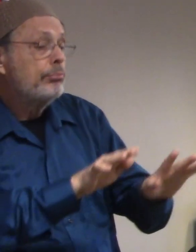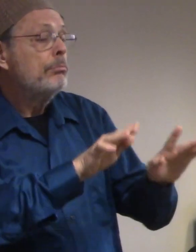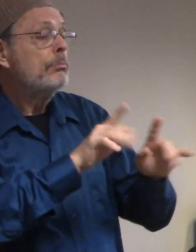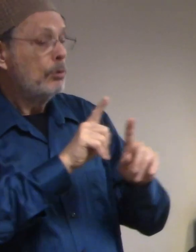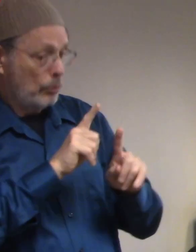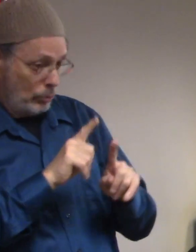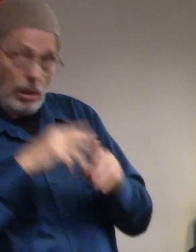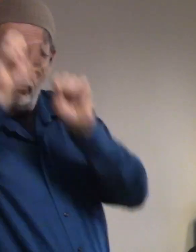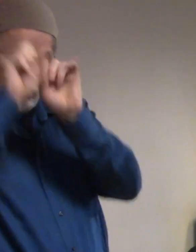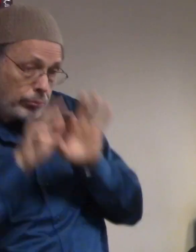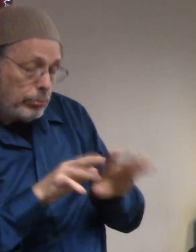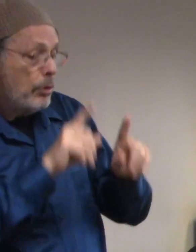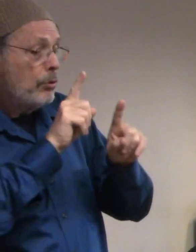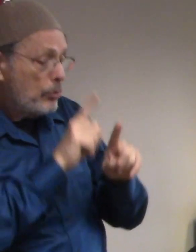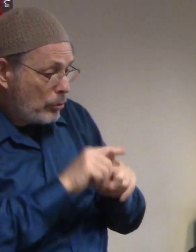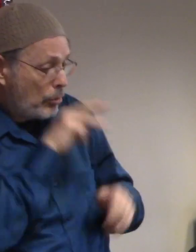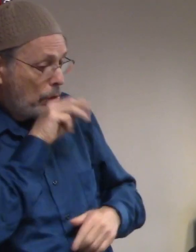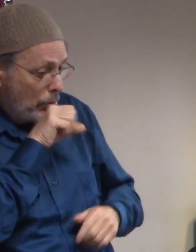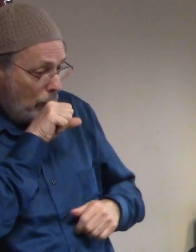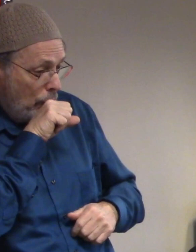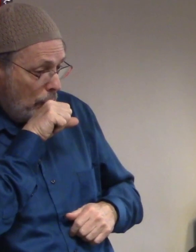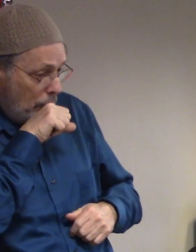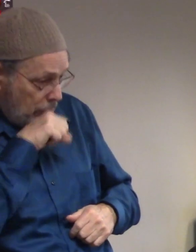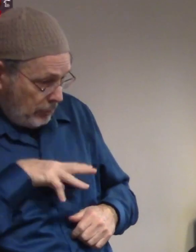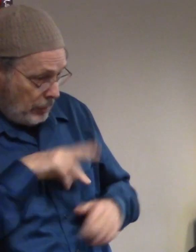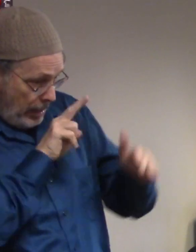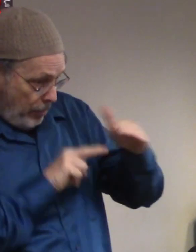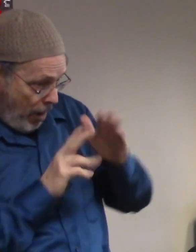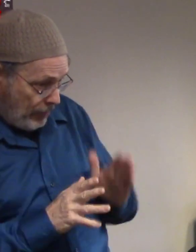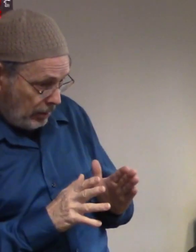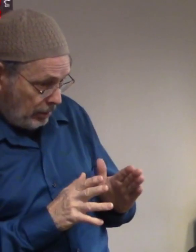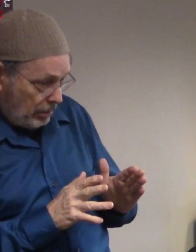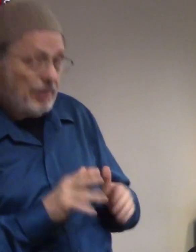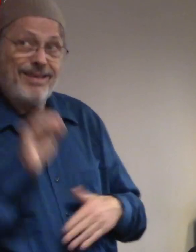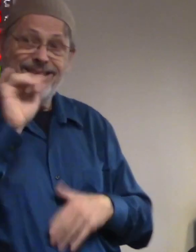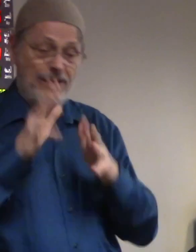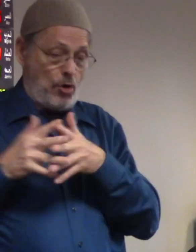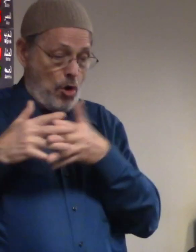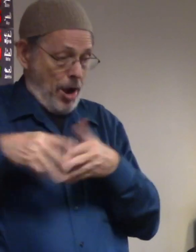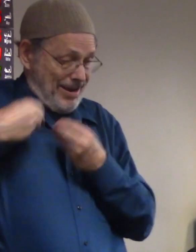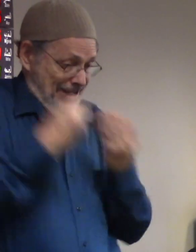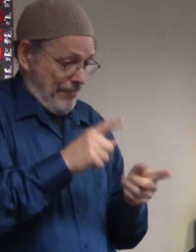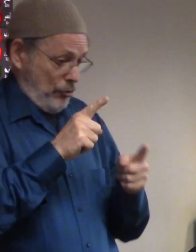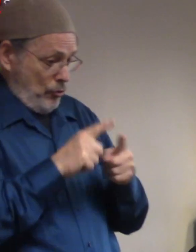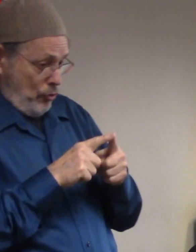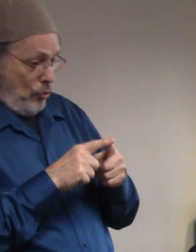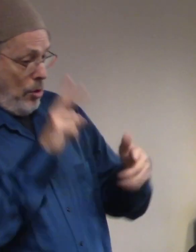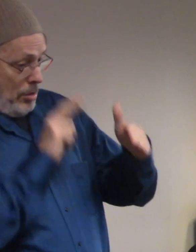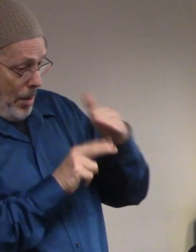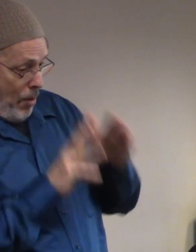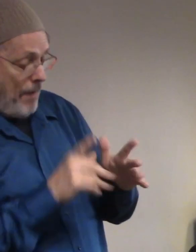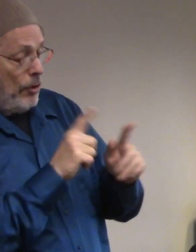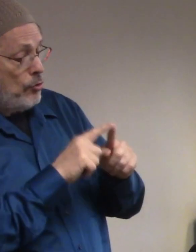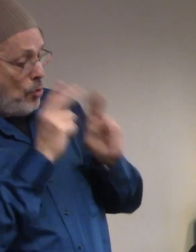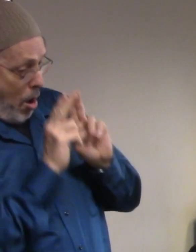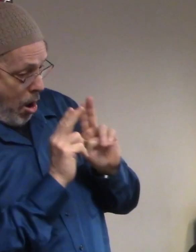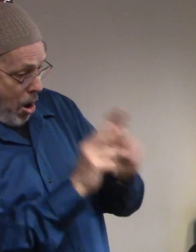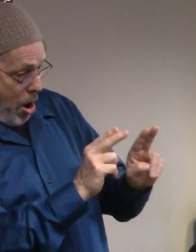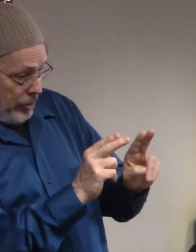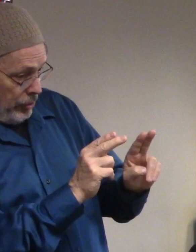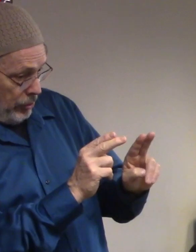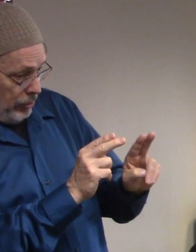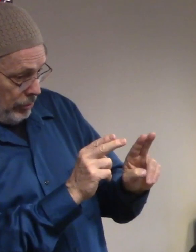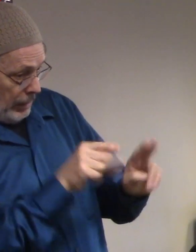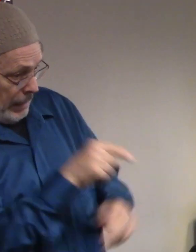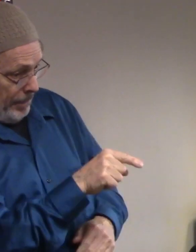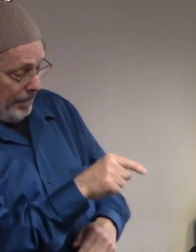descended on the Prophet sallallahu alaihi wasallam ikraman ala Rasulillahi sallallahu alaihi wasallam. The Quran was given to him and to honor the Prophet sallallahu